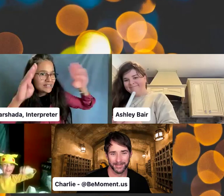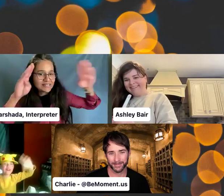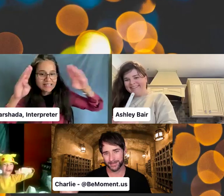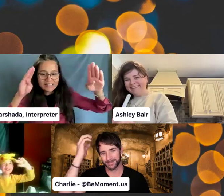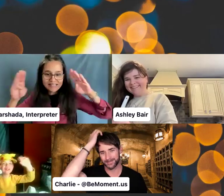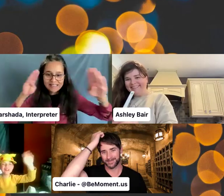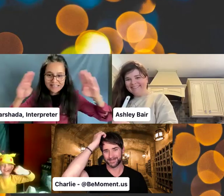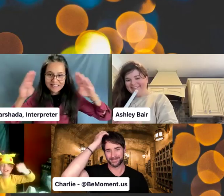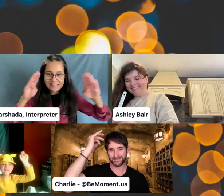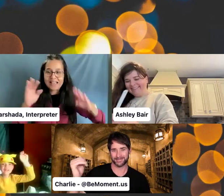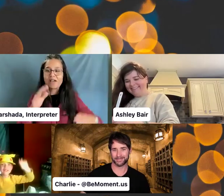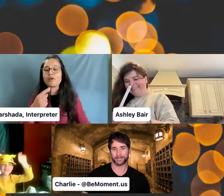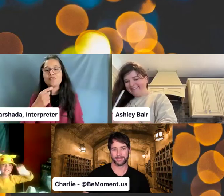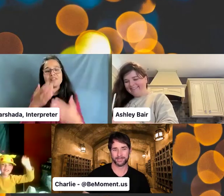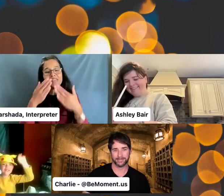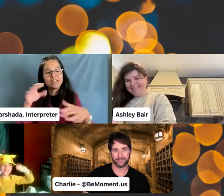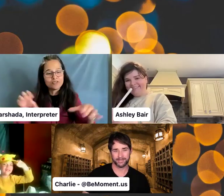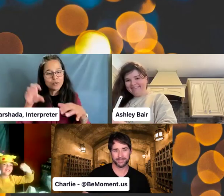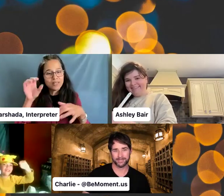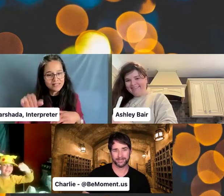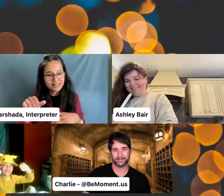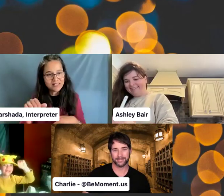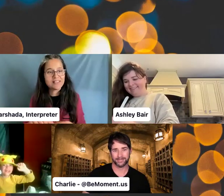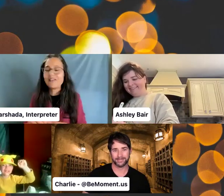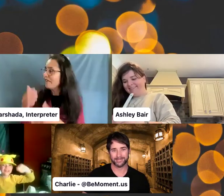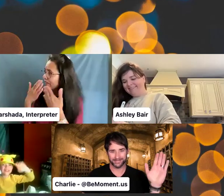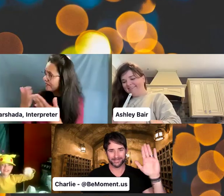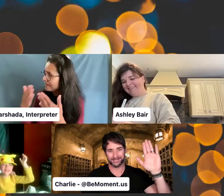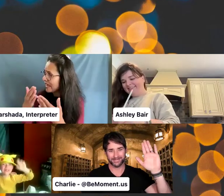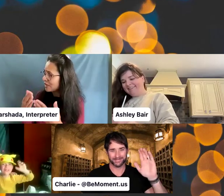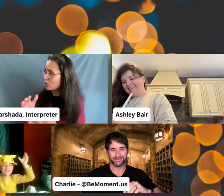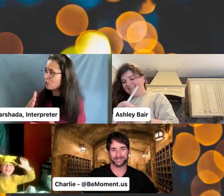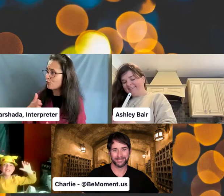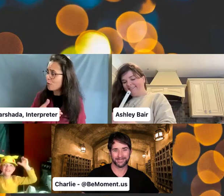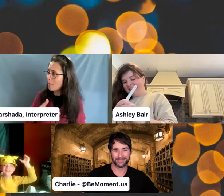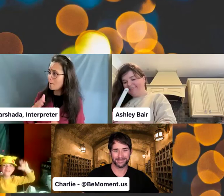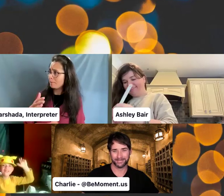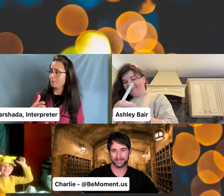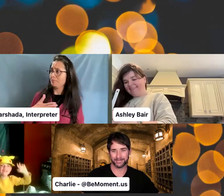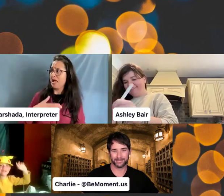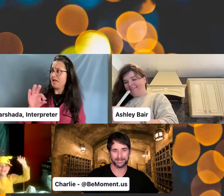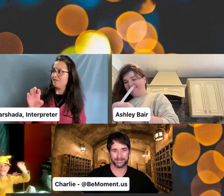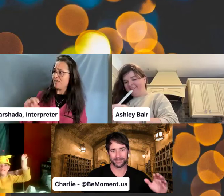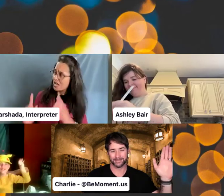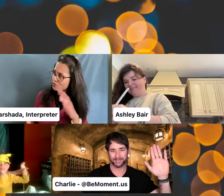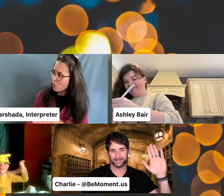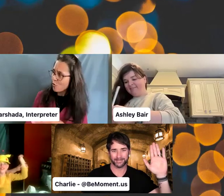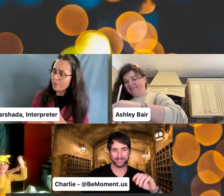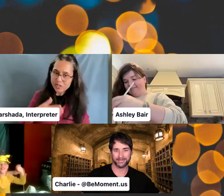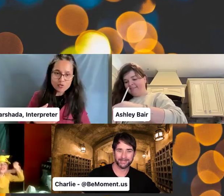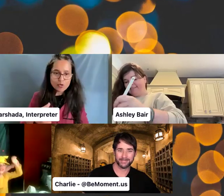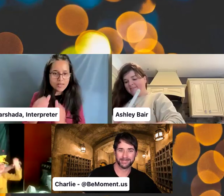And I just want to say thanks for doing this. Thank you. Thanks for being a fan, and thanks for baking along and joining us today. It's so nice to meet